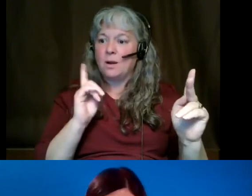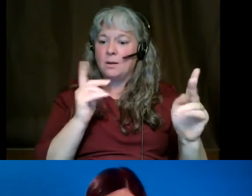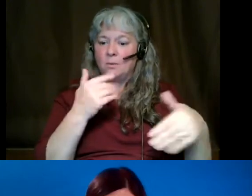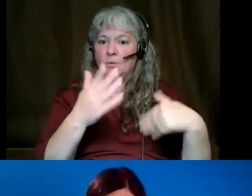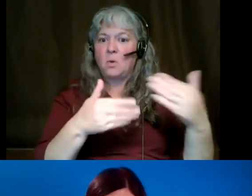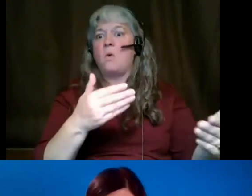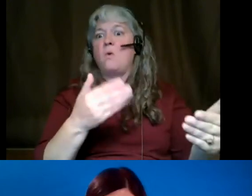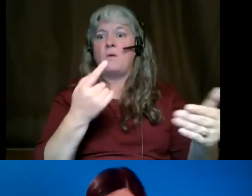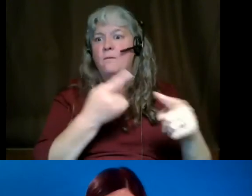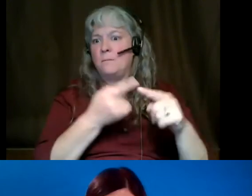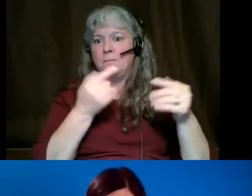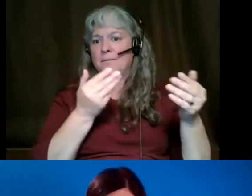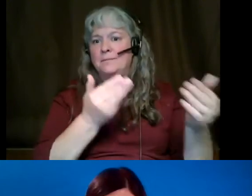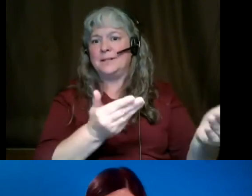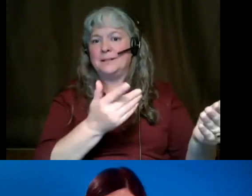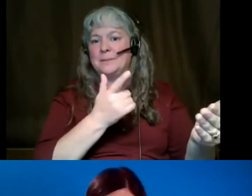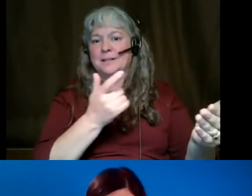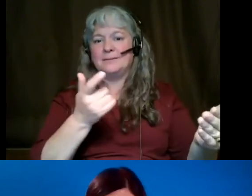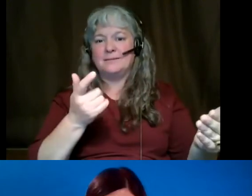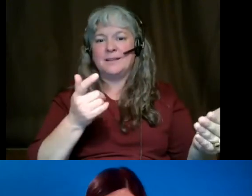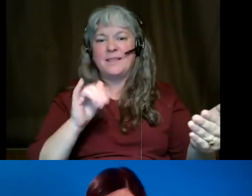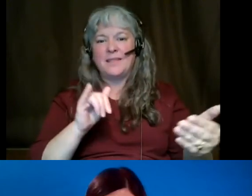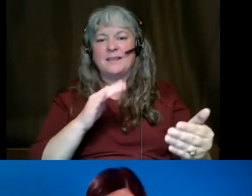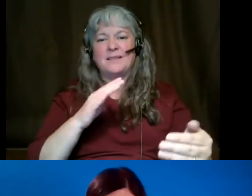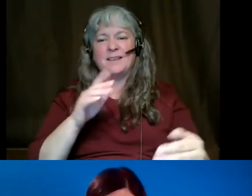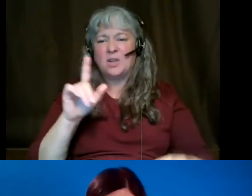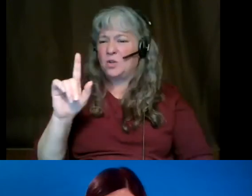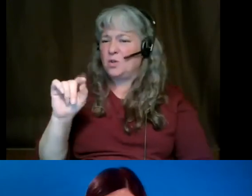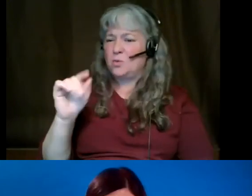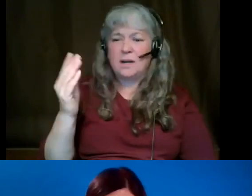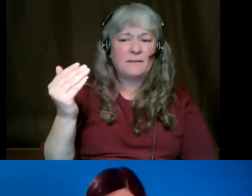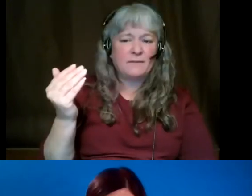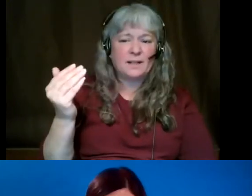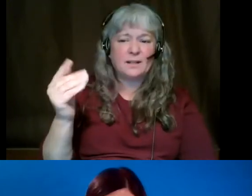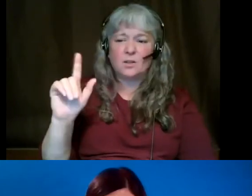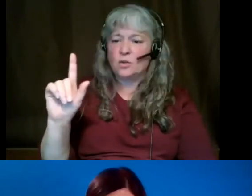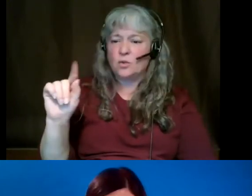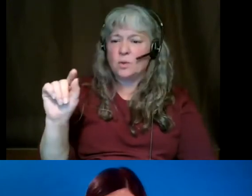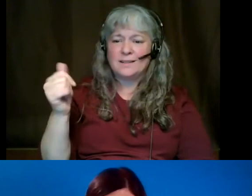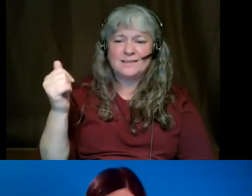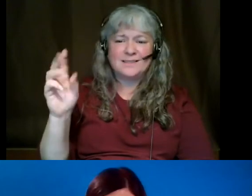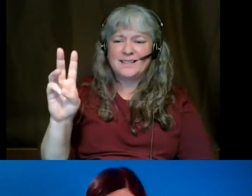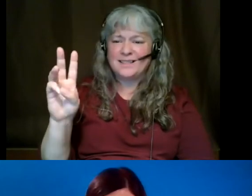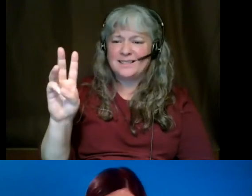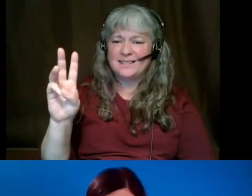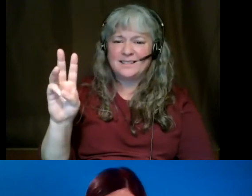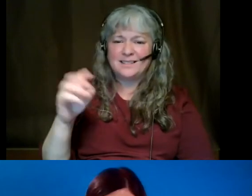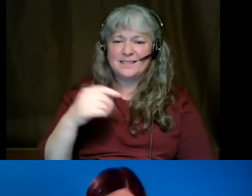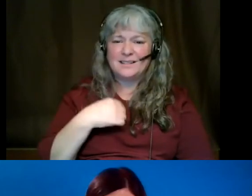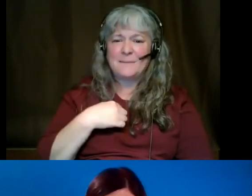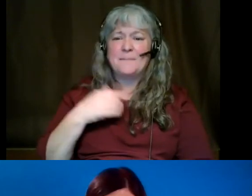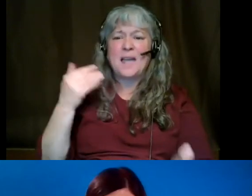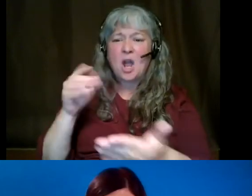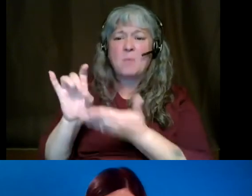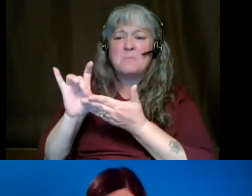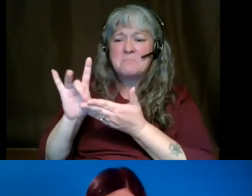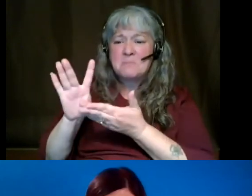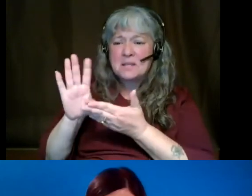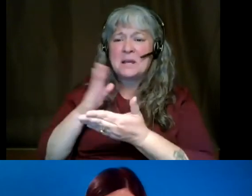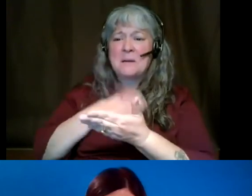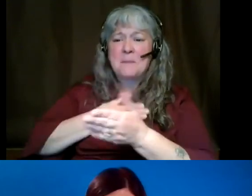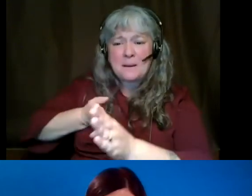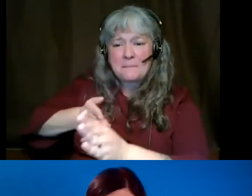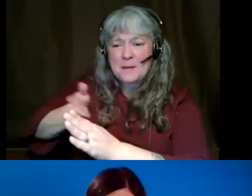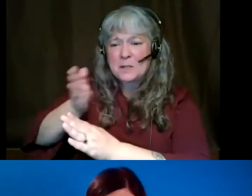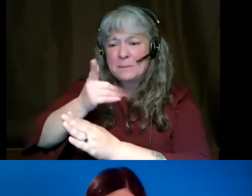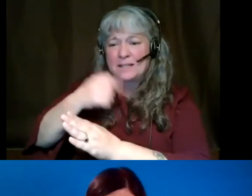was certainly my life in that 2015, 2016 period of, I almost got thrown out of my major for being so far behind my